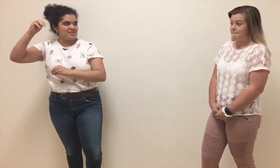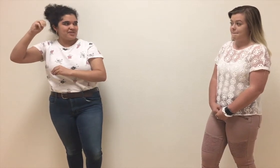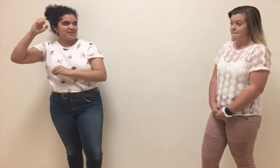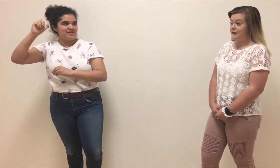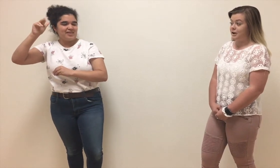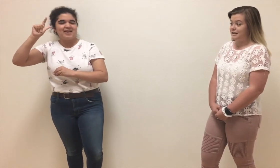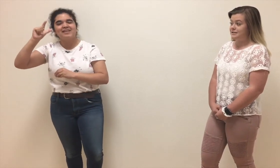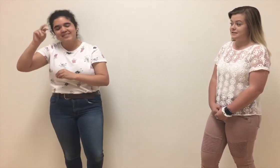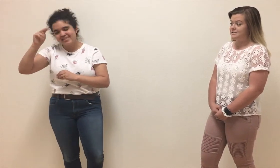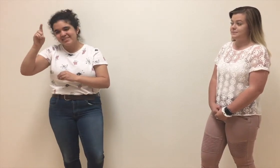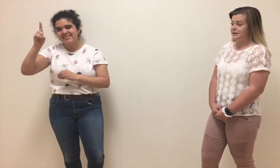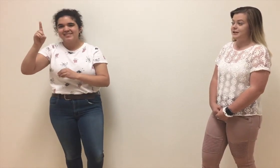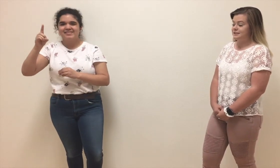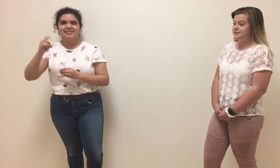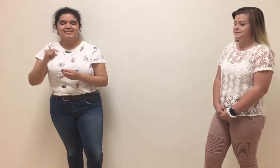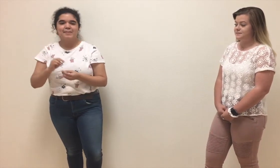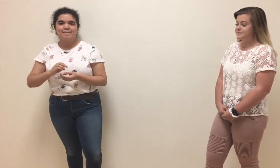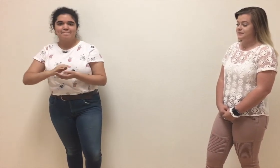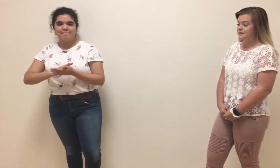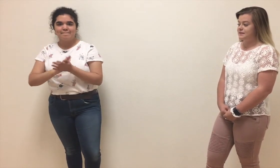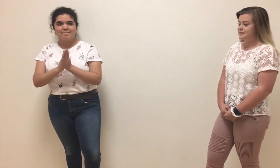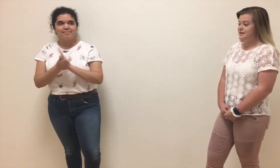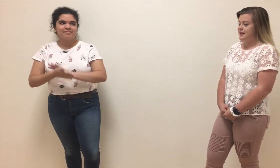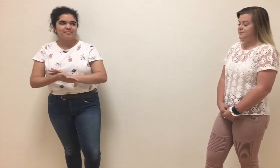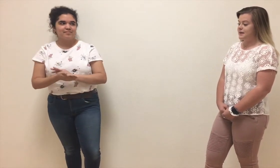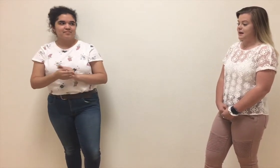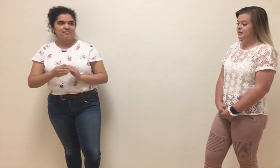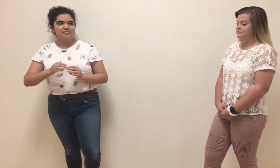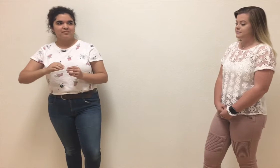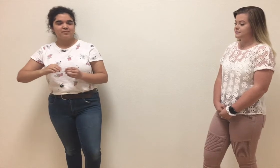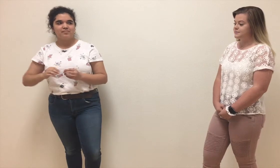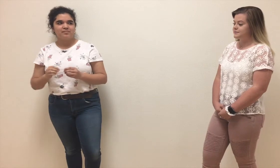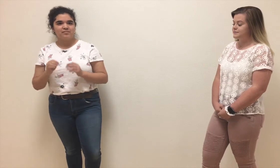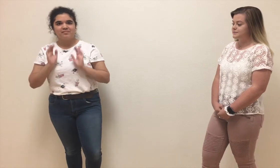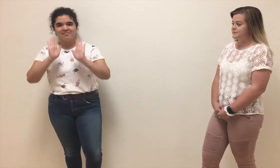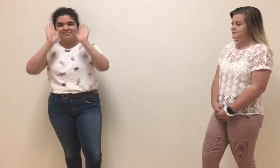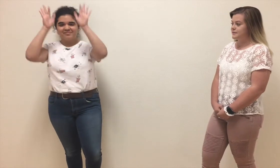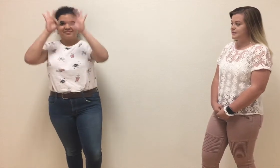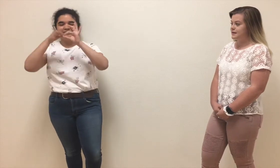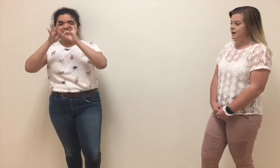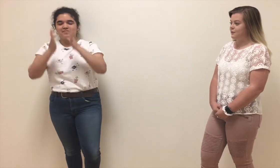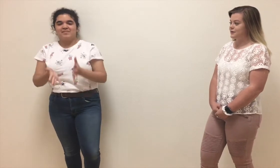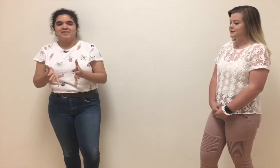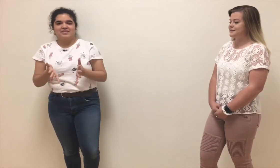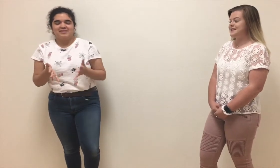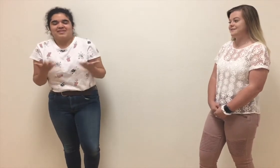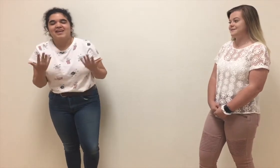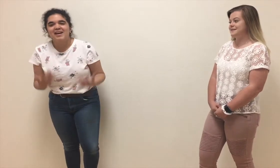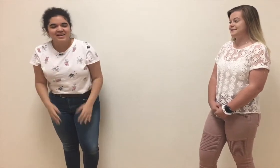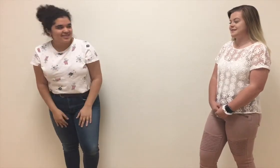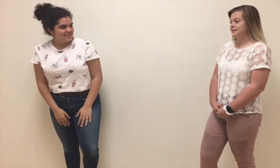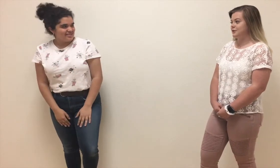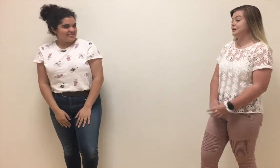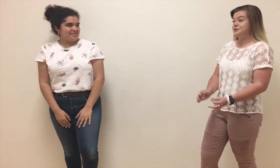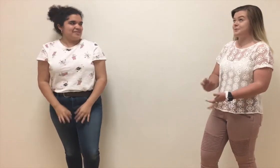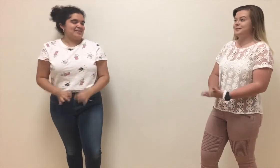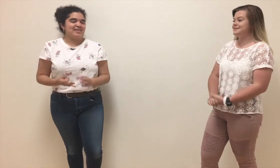Maryland? Maryland, and become a wonderful deaf or interpreter.